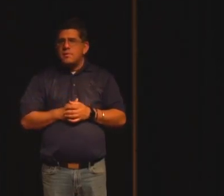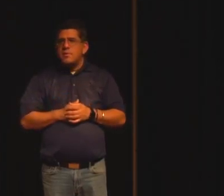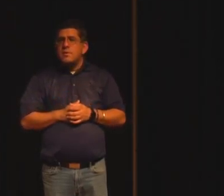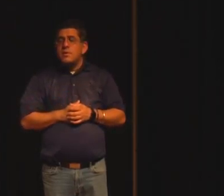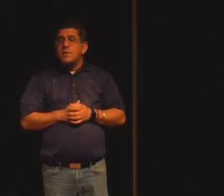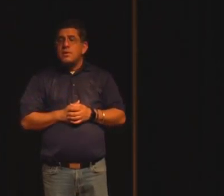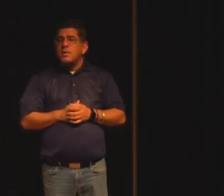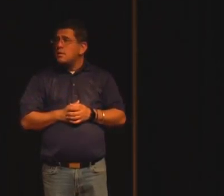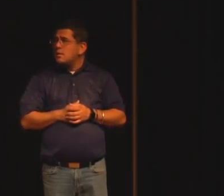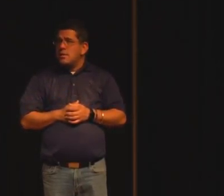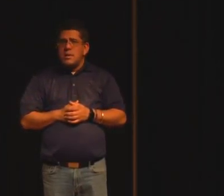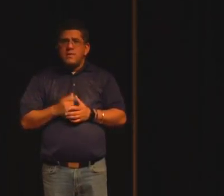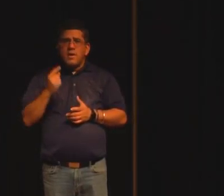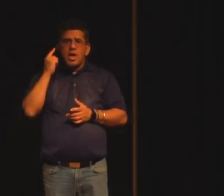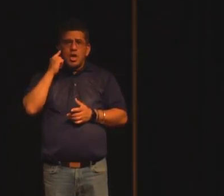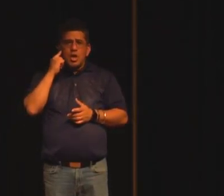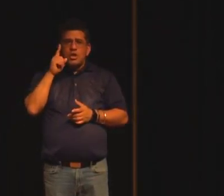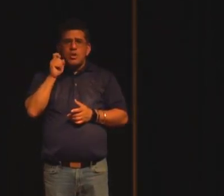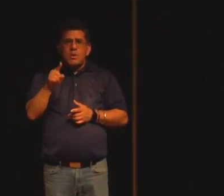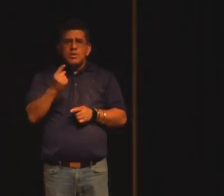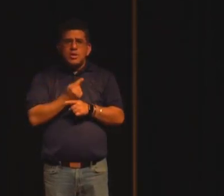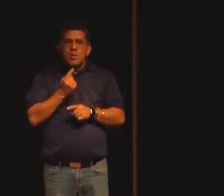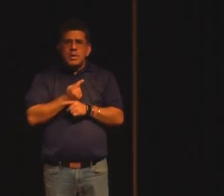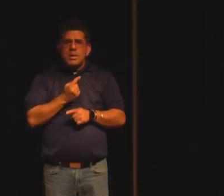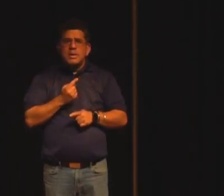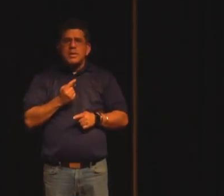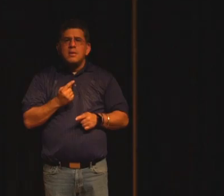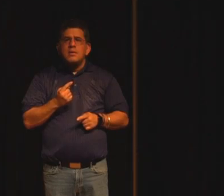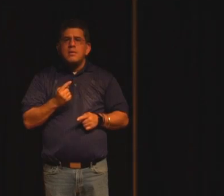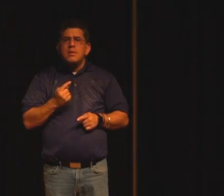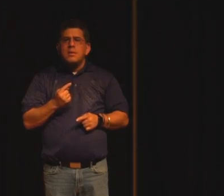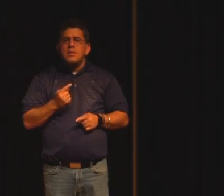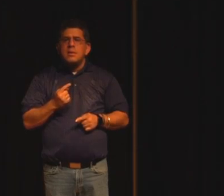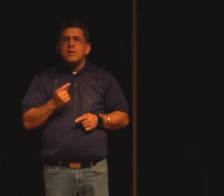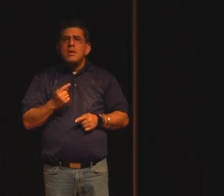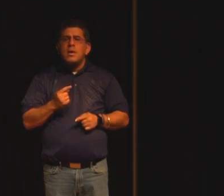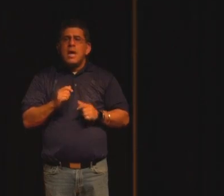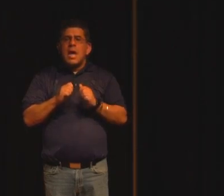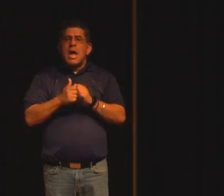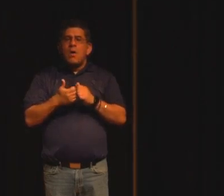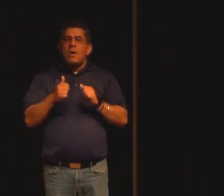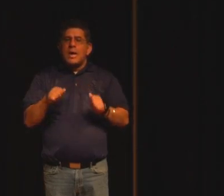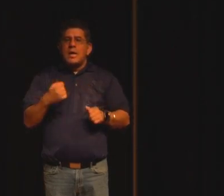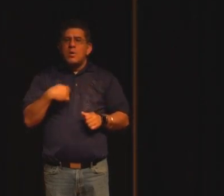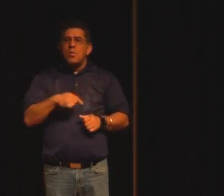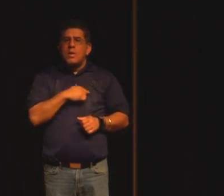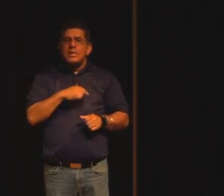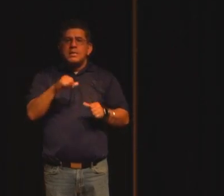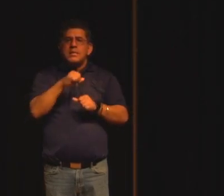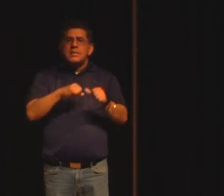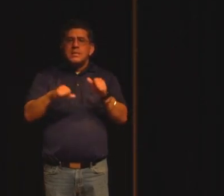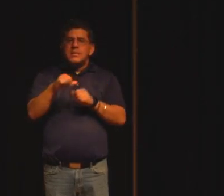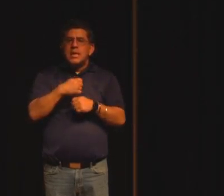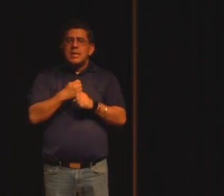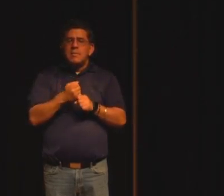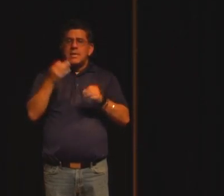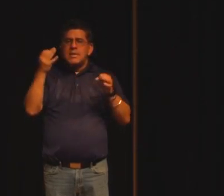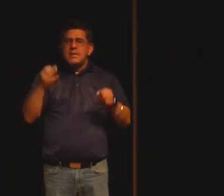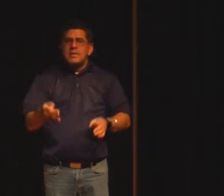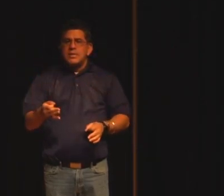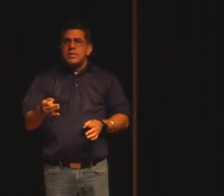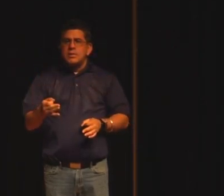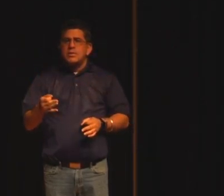So if I heard your question correctly, it was along the lines of how can we as a society make these decisions